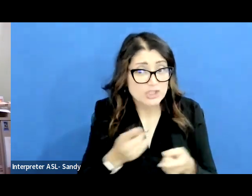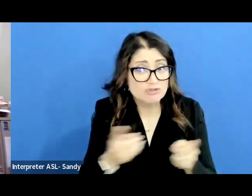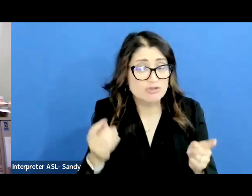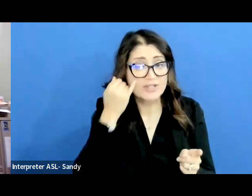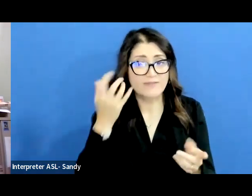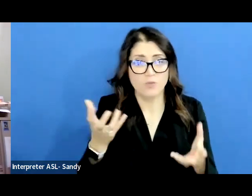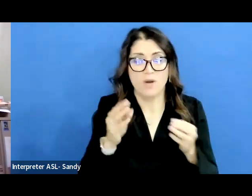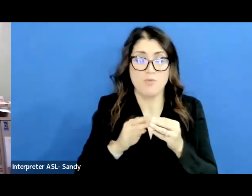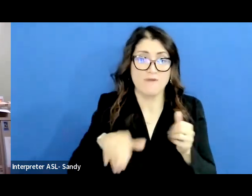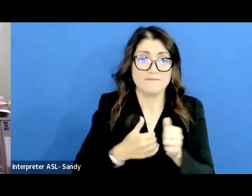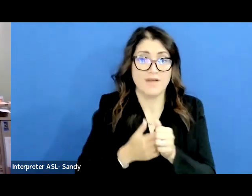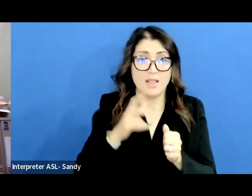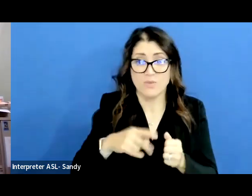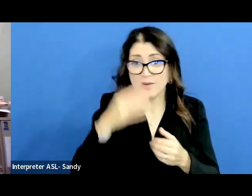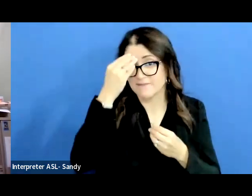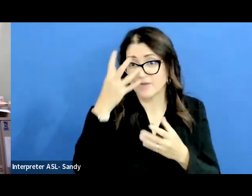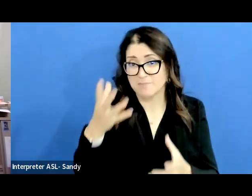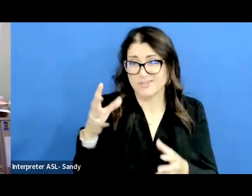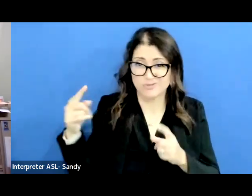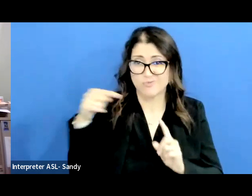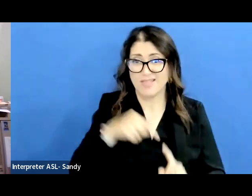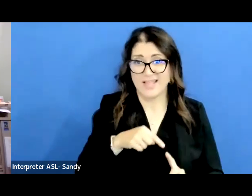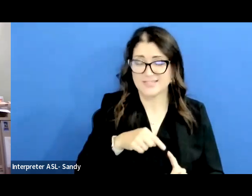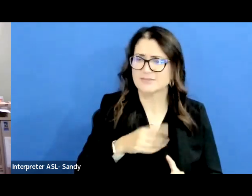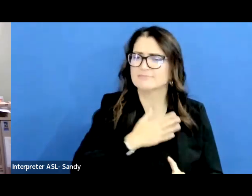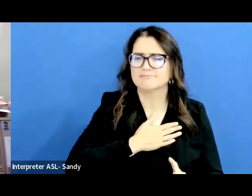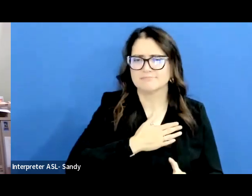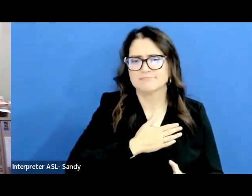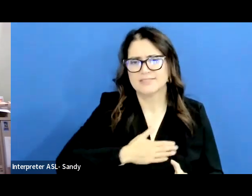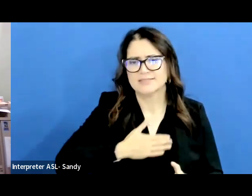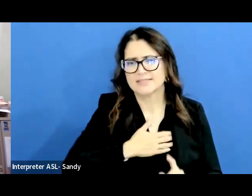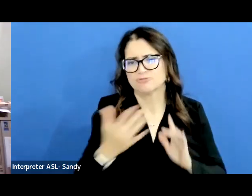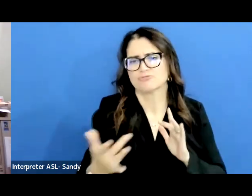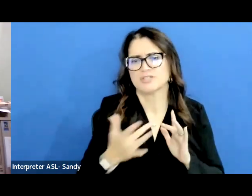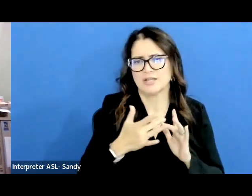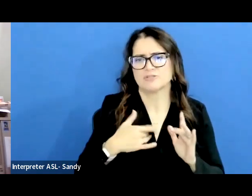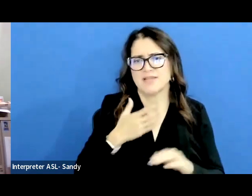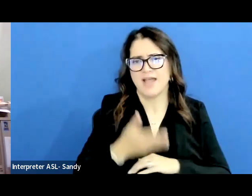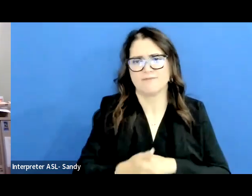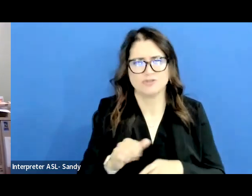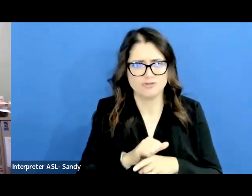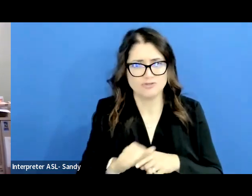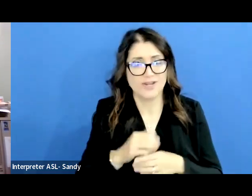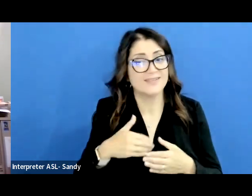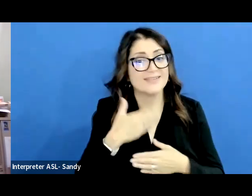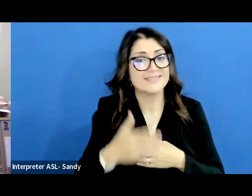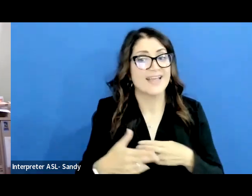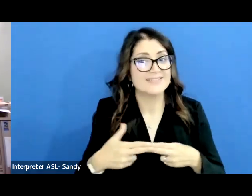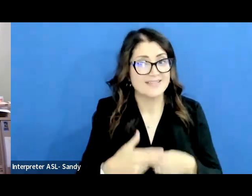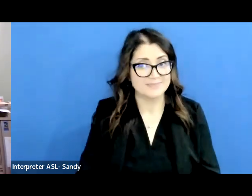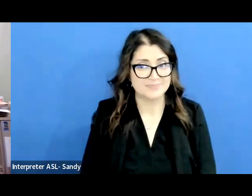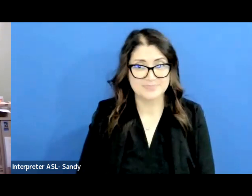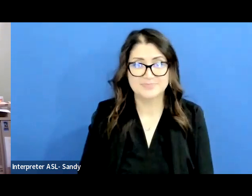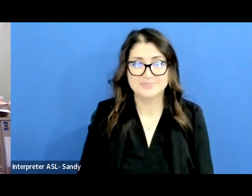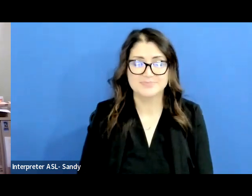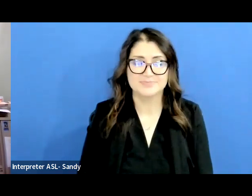information around this, definitely reach out to me after this training. Could we go to the next slide?